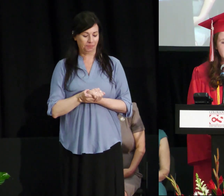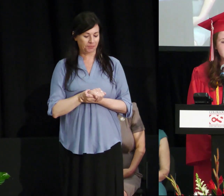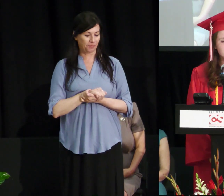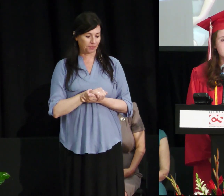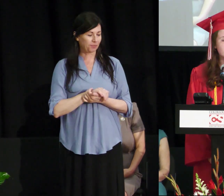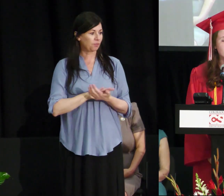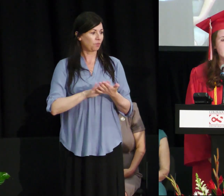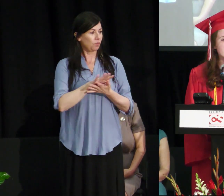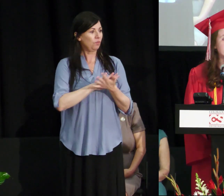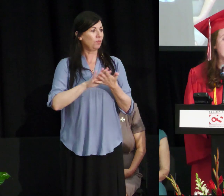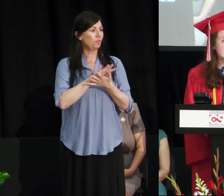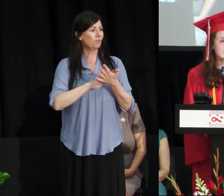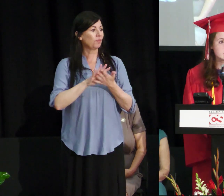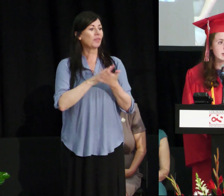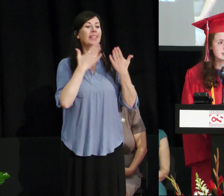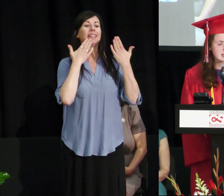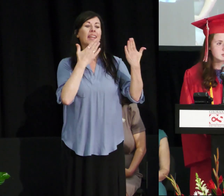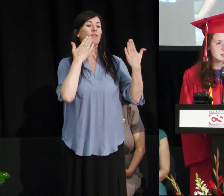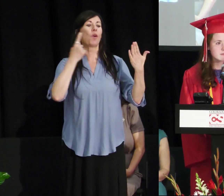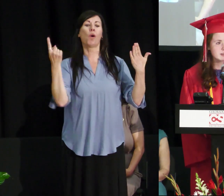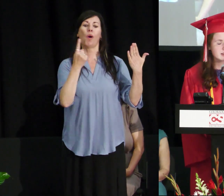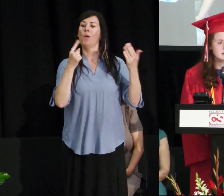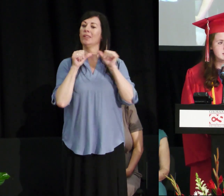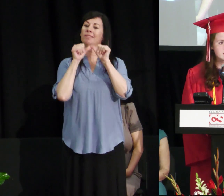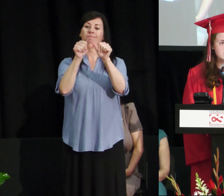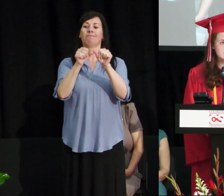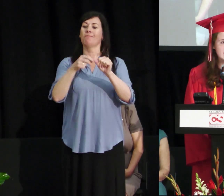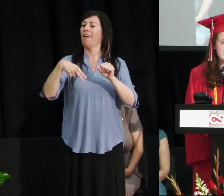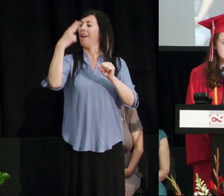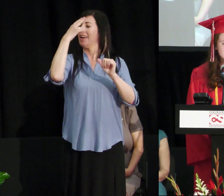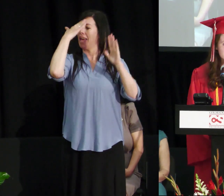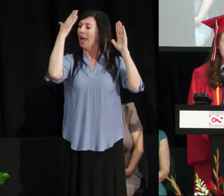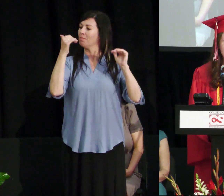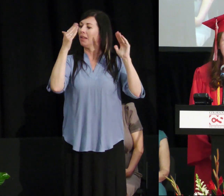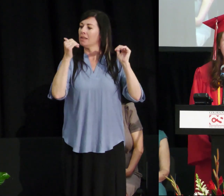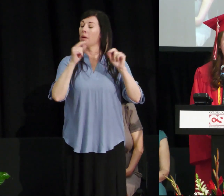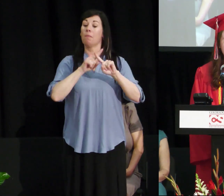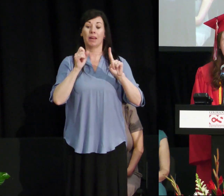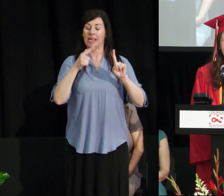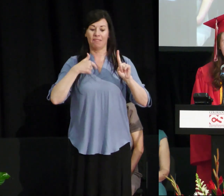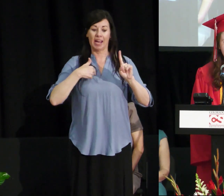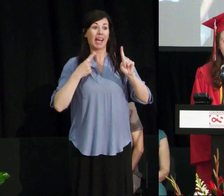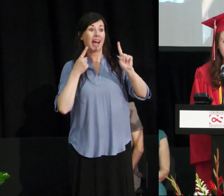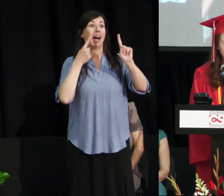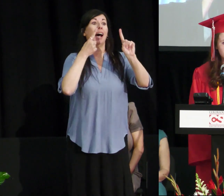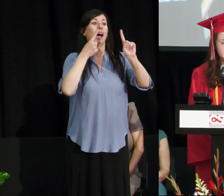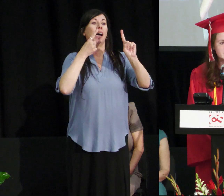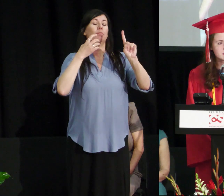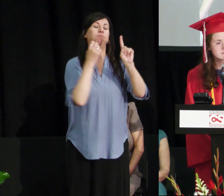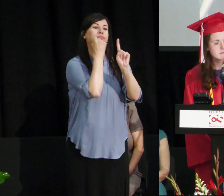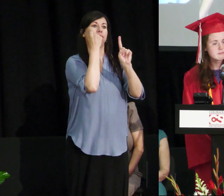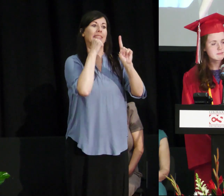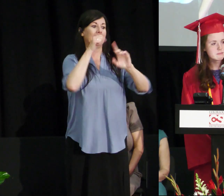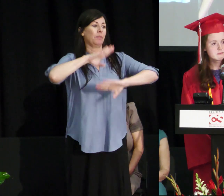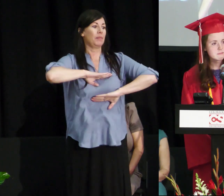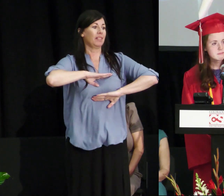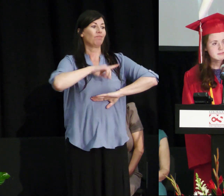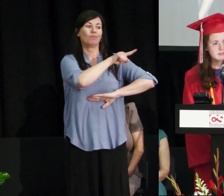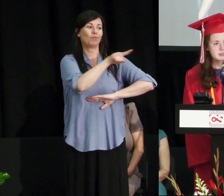Thank you for having high expectations of me yet still being proud of me when I couldn't meet them.